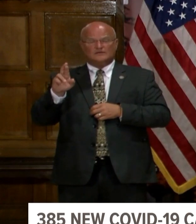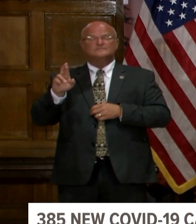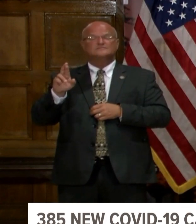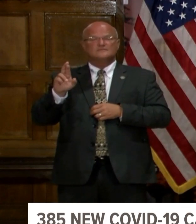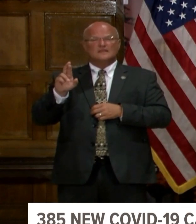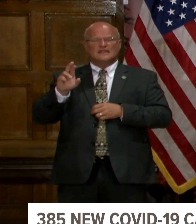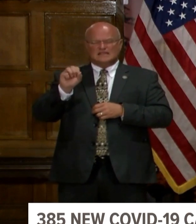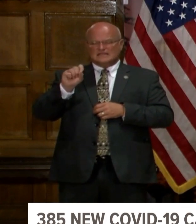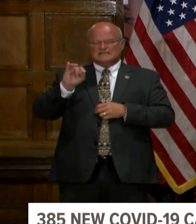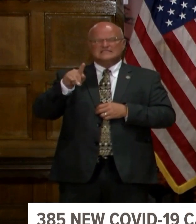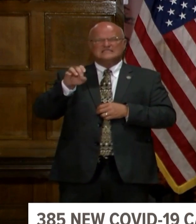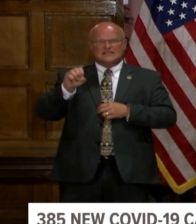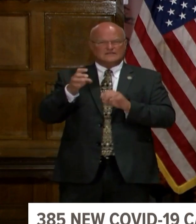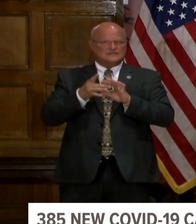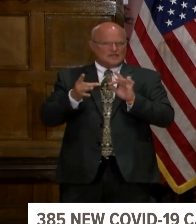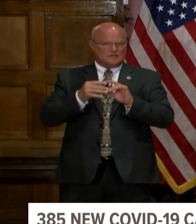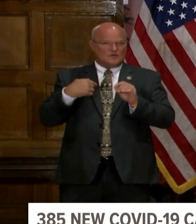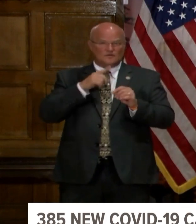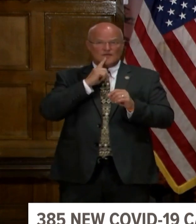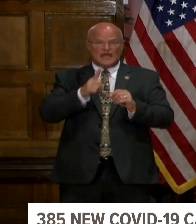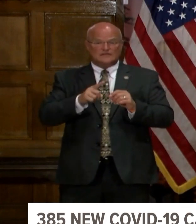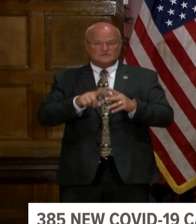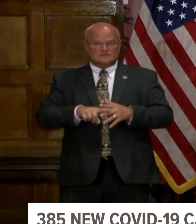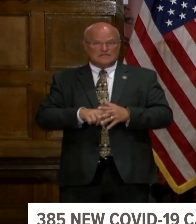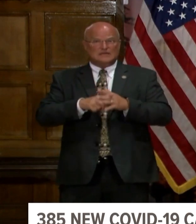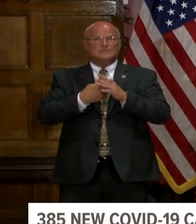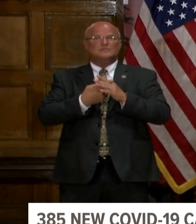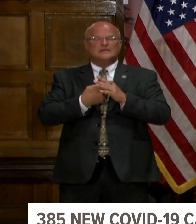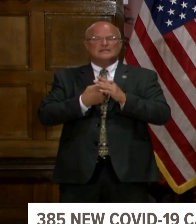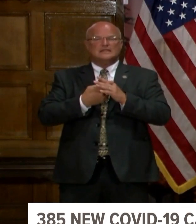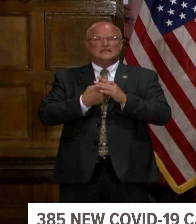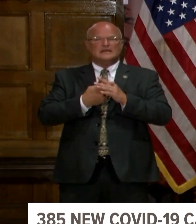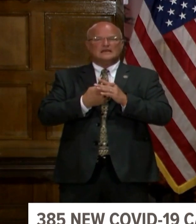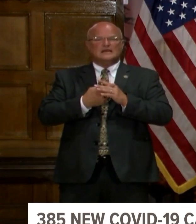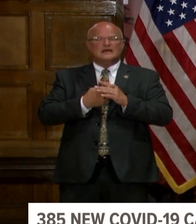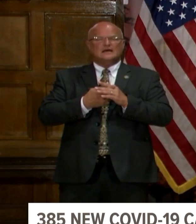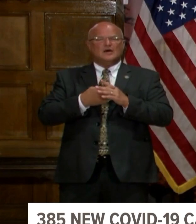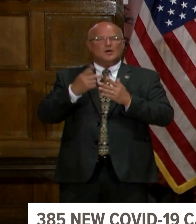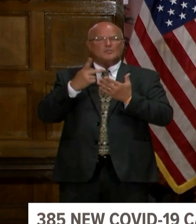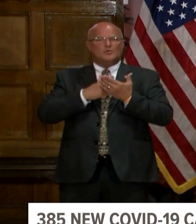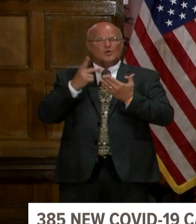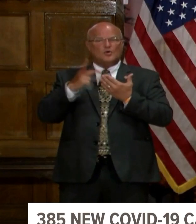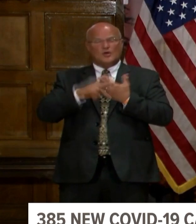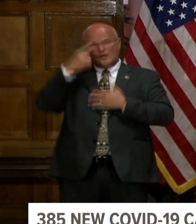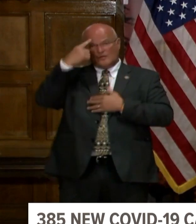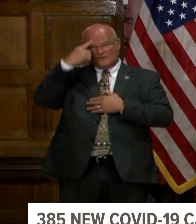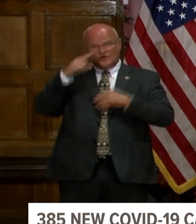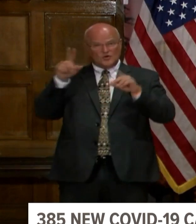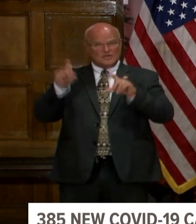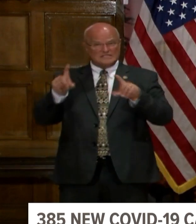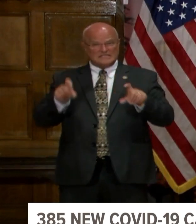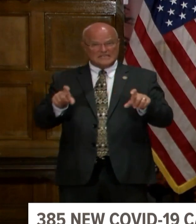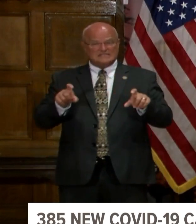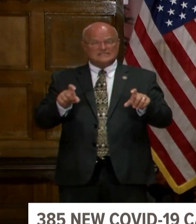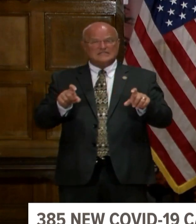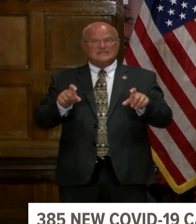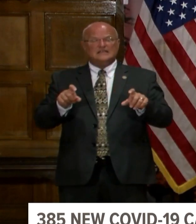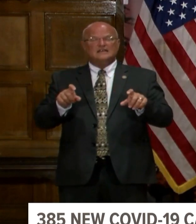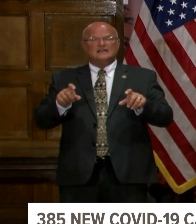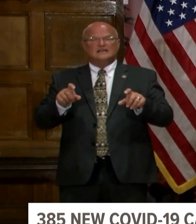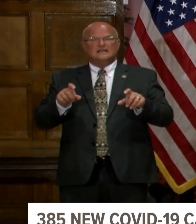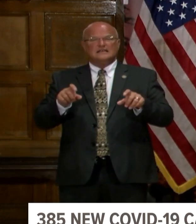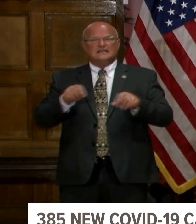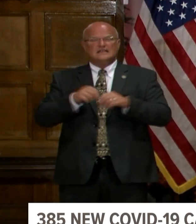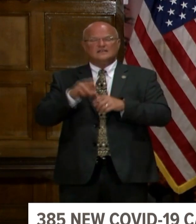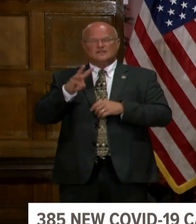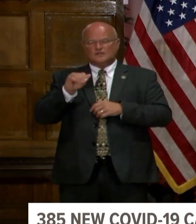can comment as needed on that, but we've actually implemented a pilot program for testing, surveillance testing